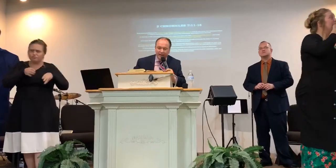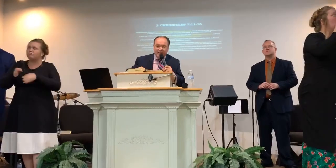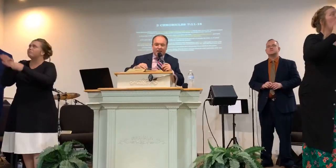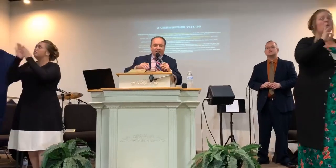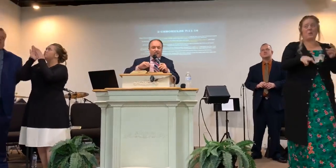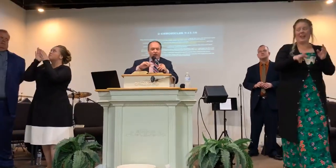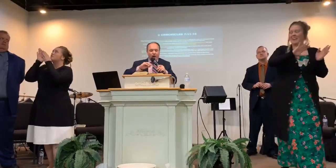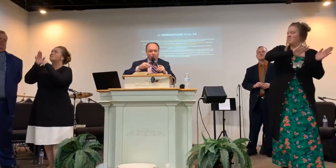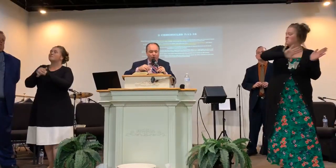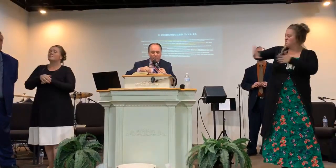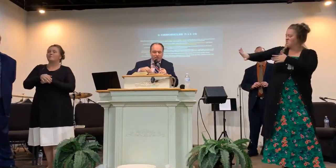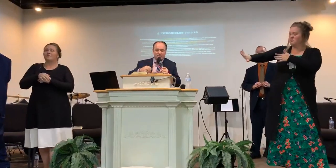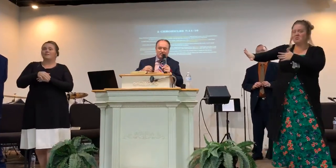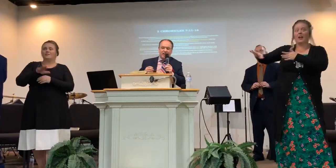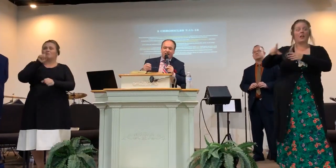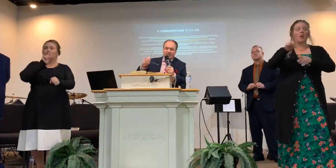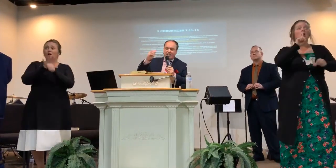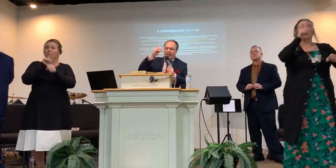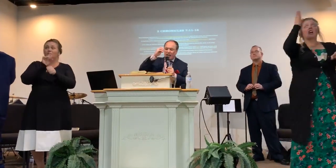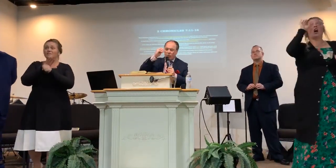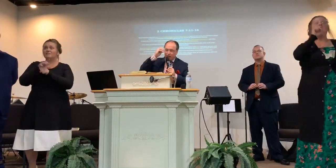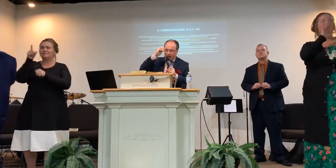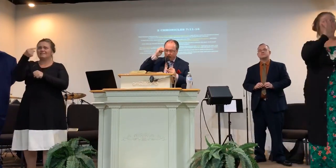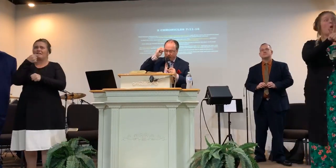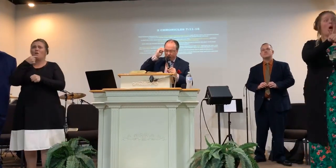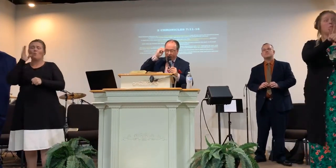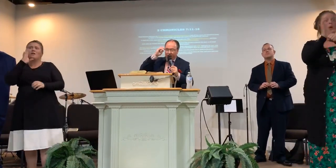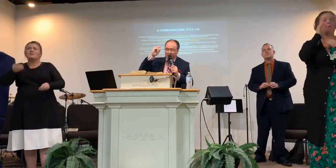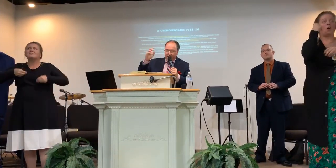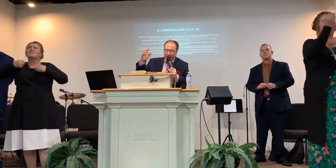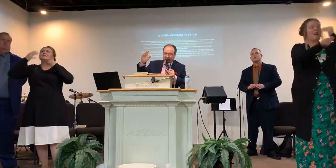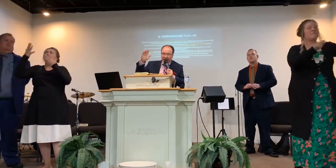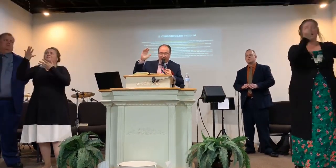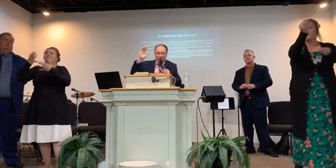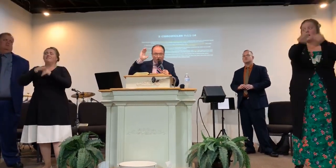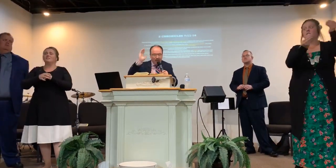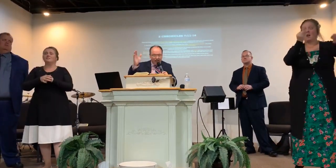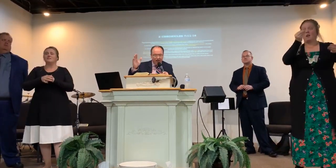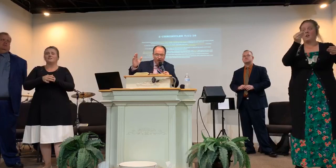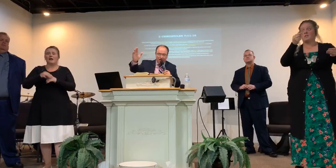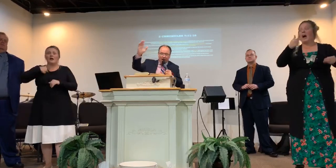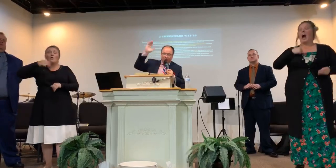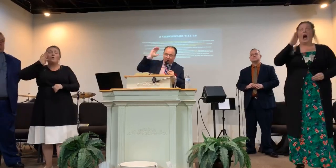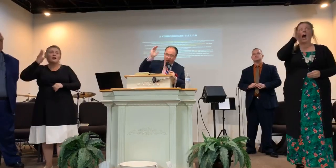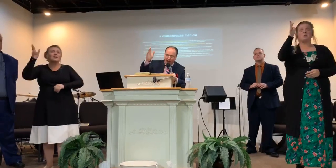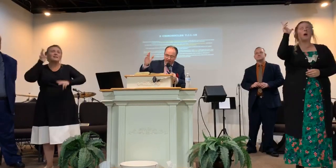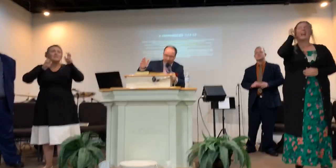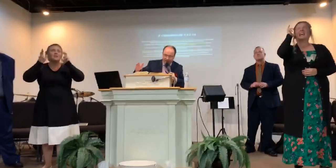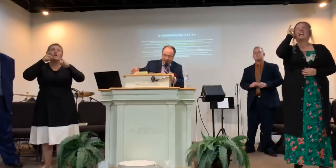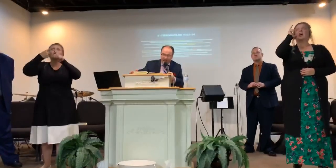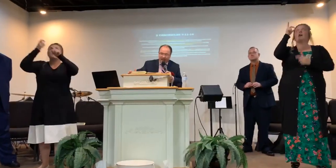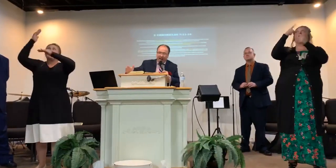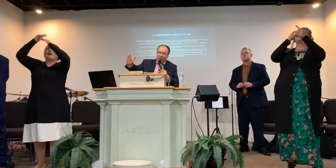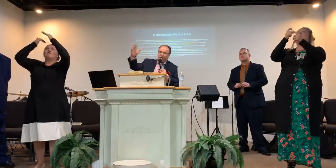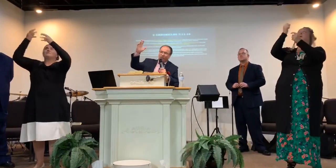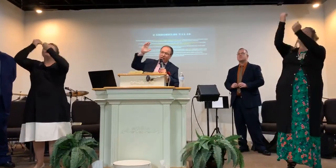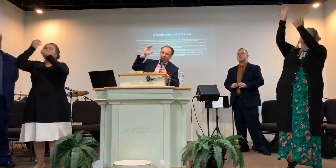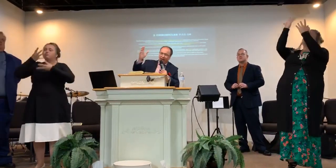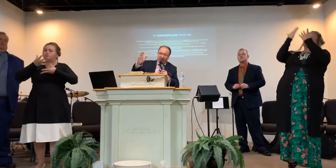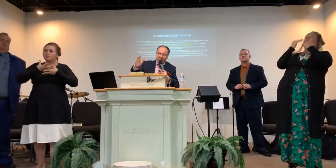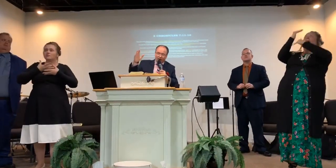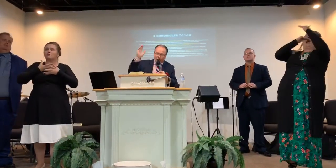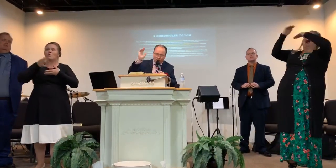way, there are promises that he said he would give. Then I will hear from heaven, and I